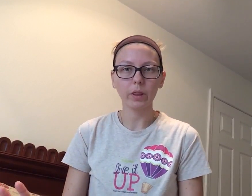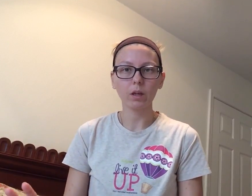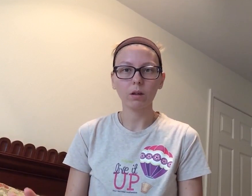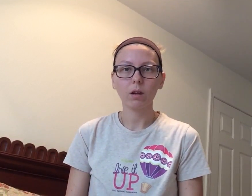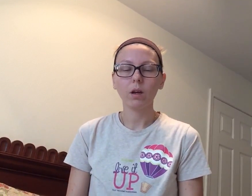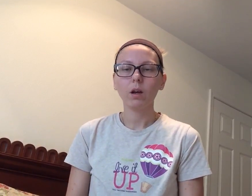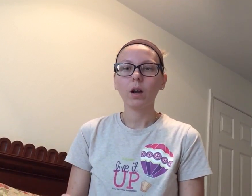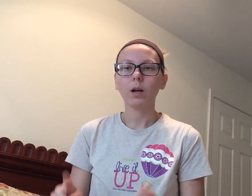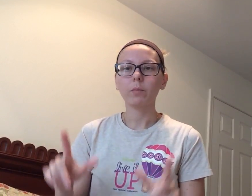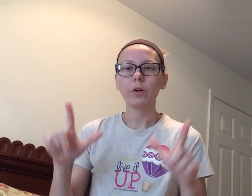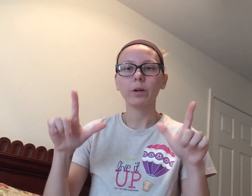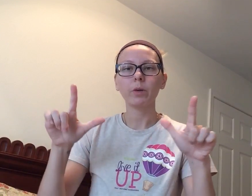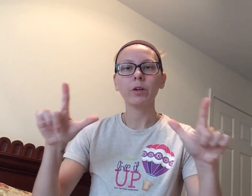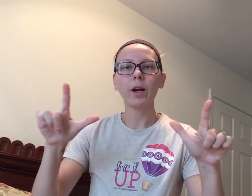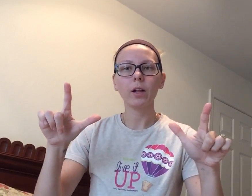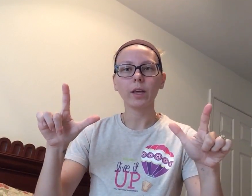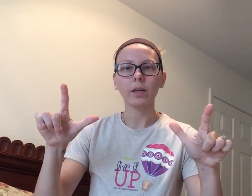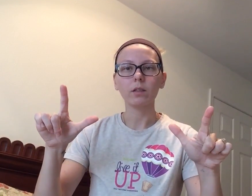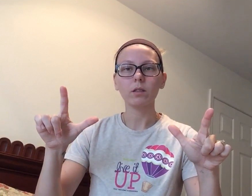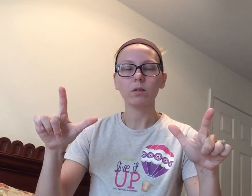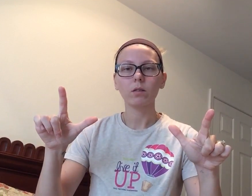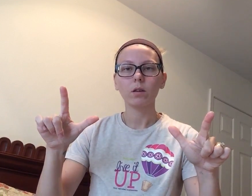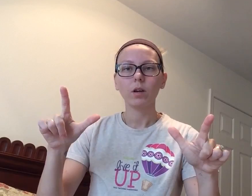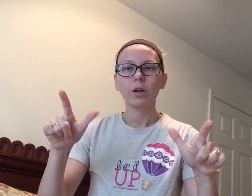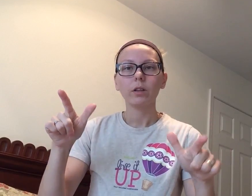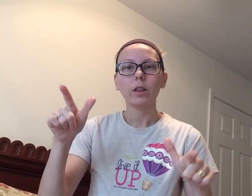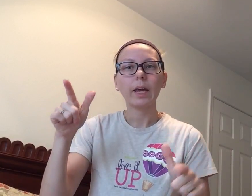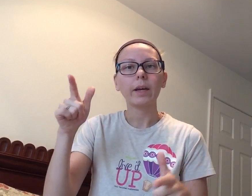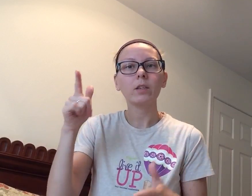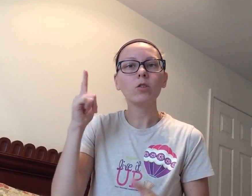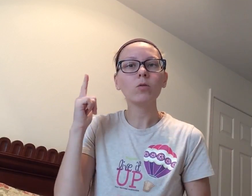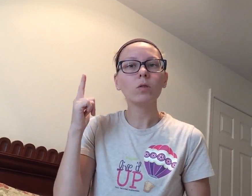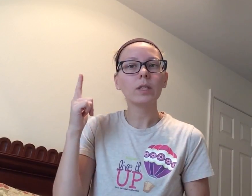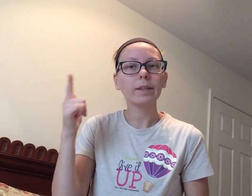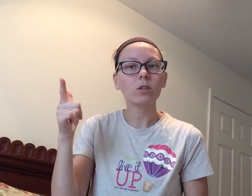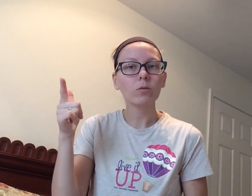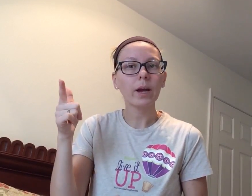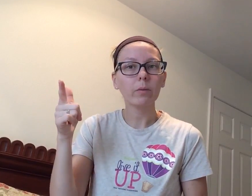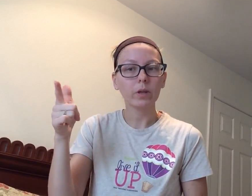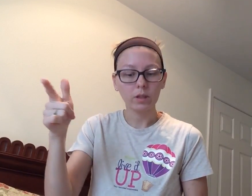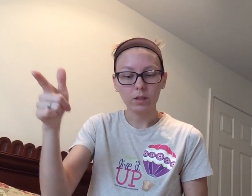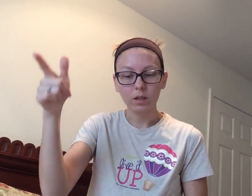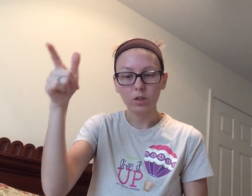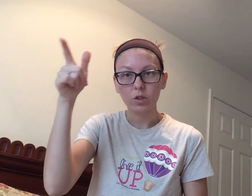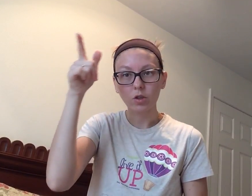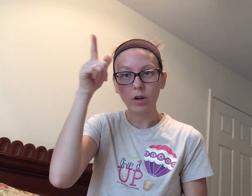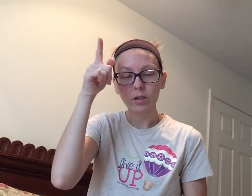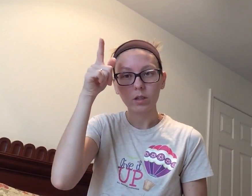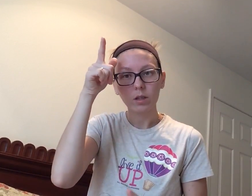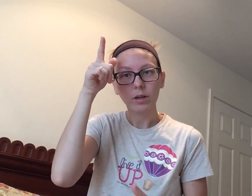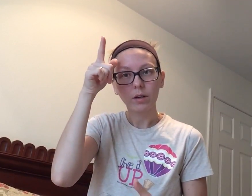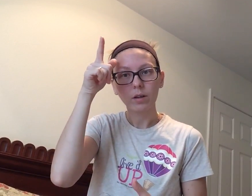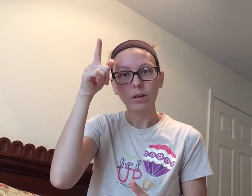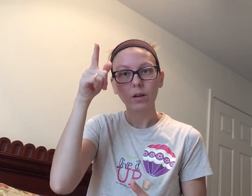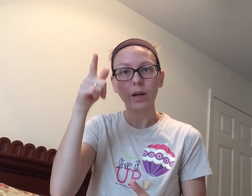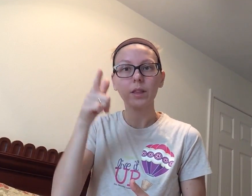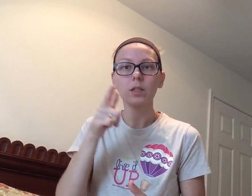it. They're going to be your L hands. The hand you tend to write with is going to start at the